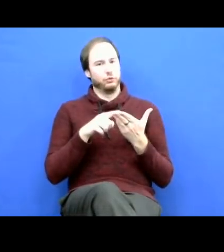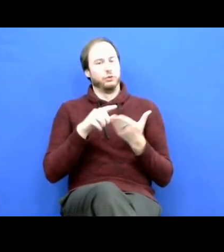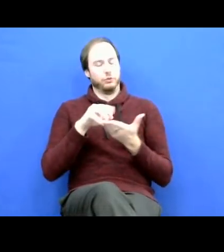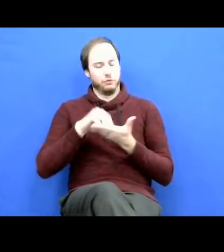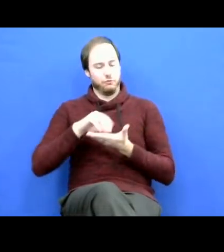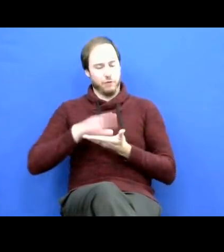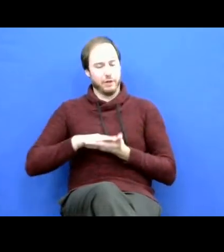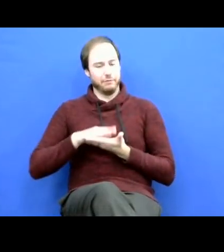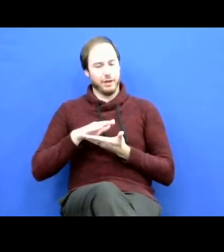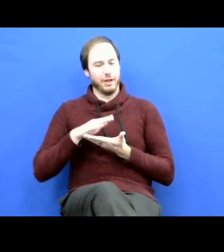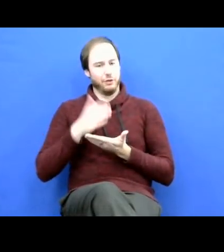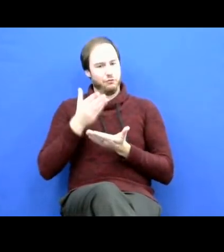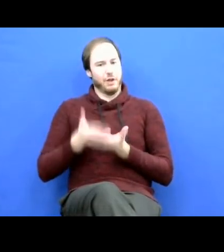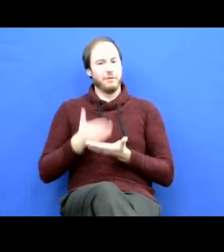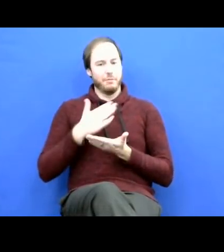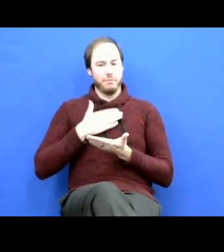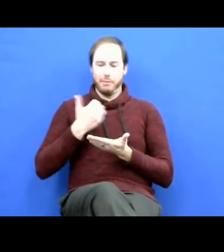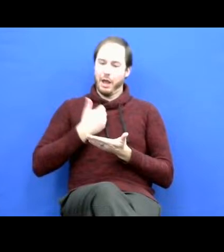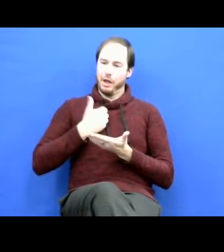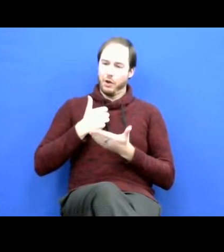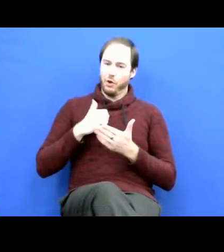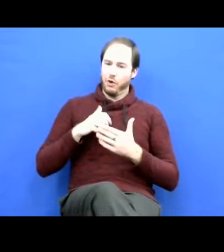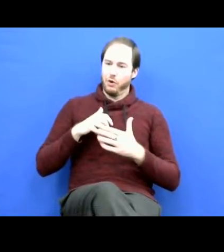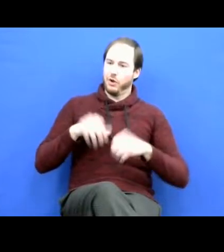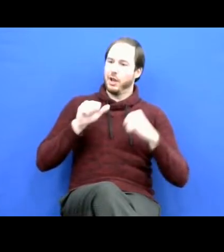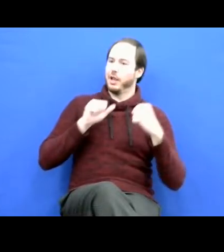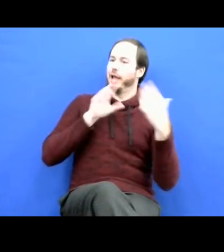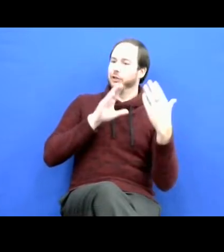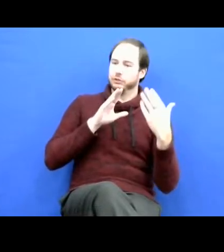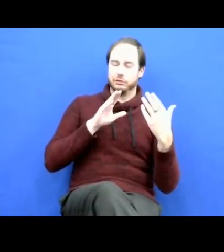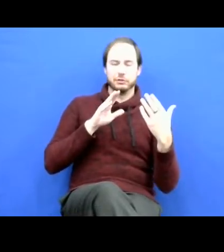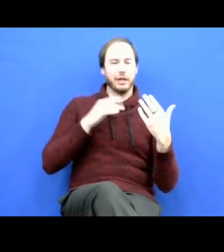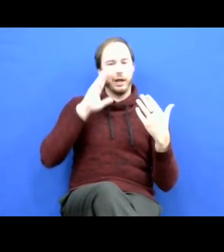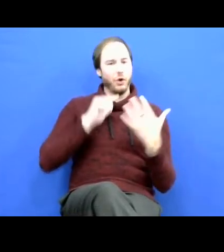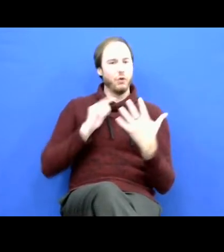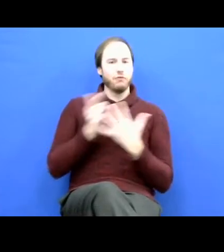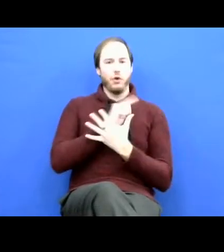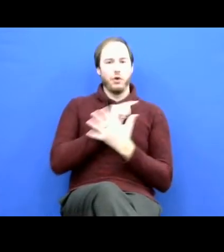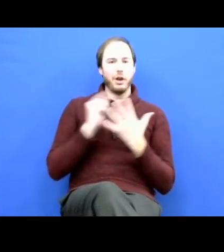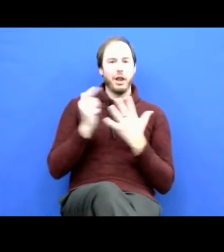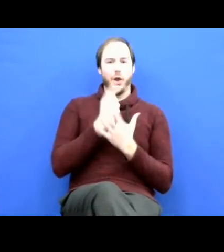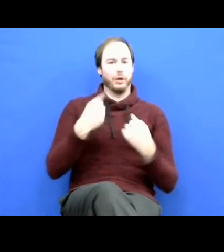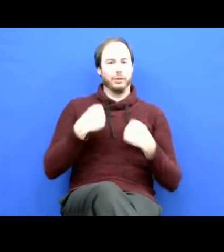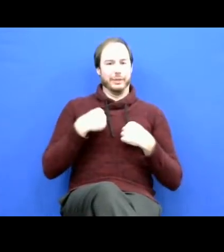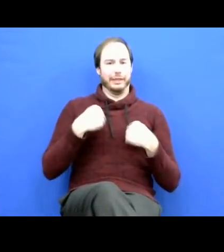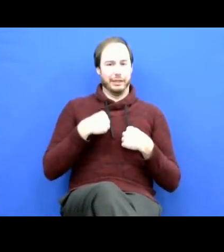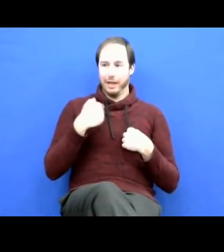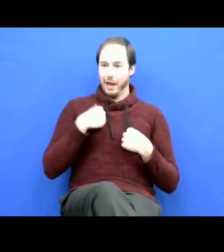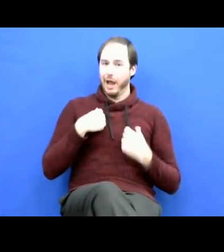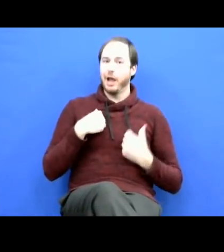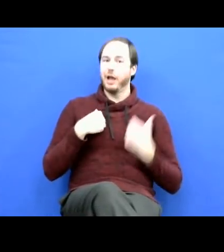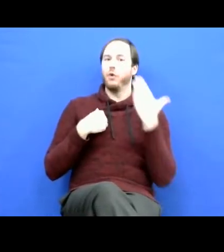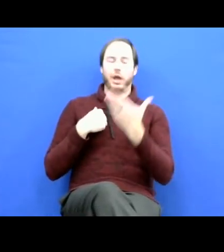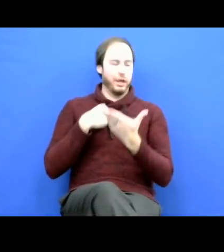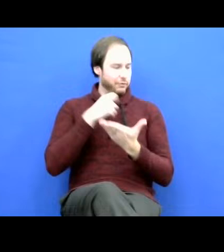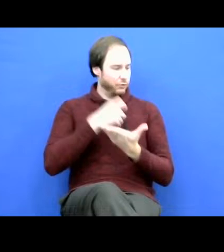own actions, but Yeah. it just gets, it goes on a rotating basis, just how it ends up. It does feel